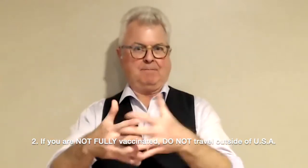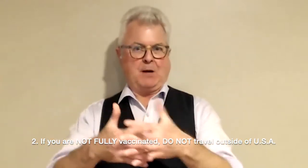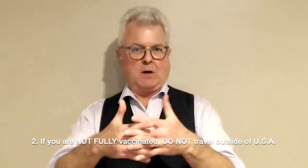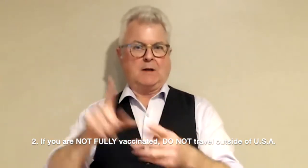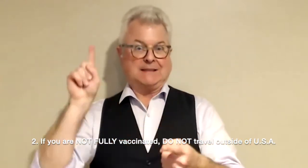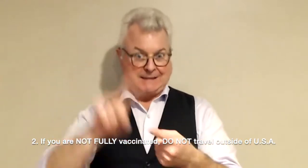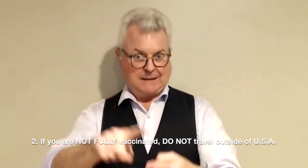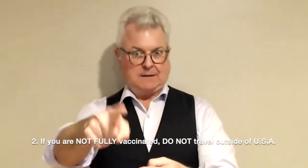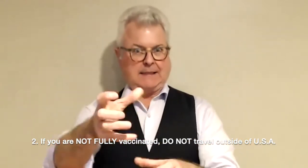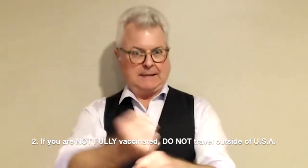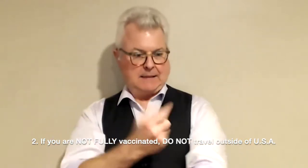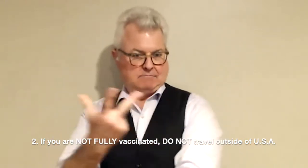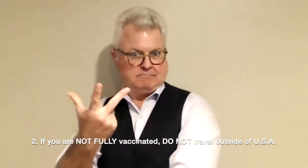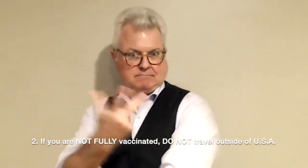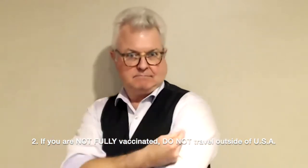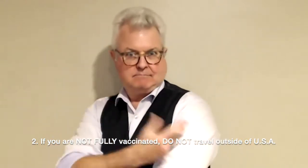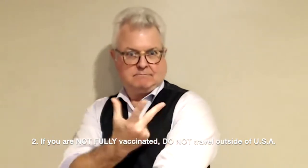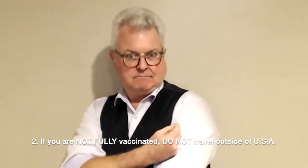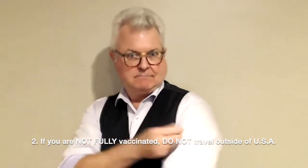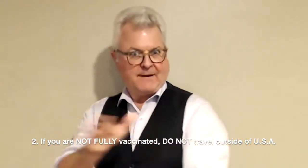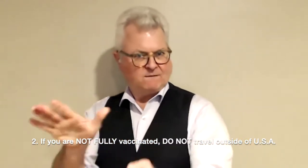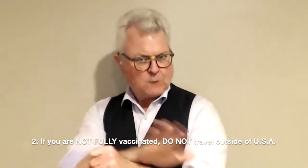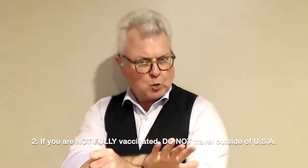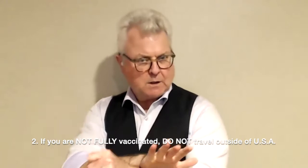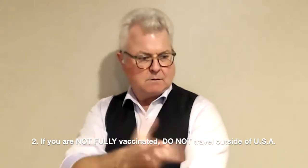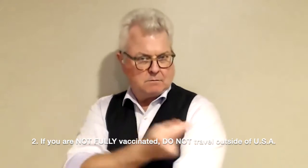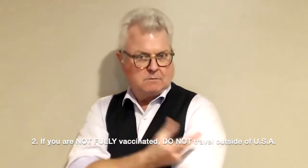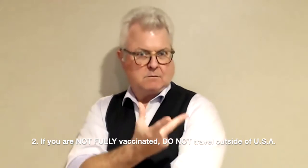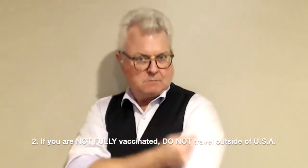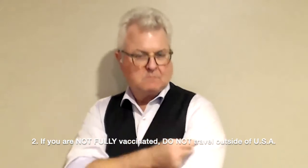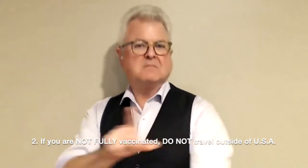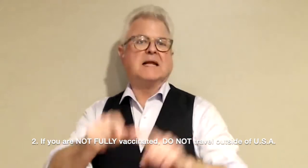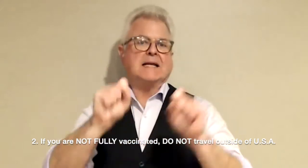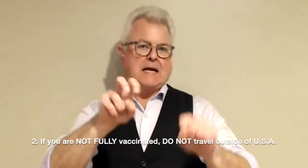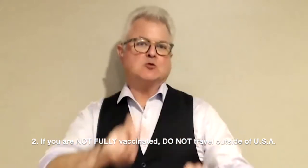but instead you should stay home until you are fully vaccinated.